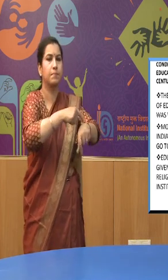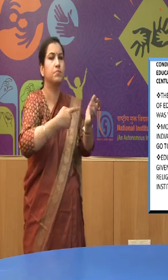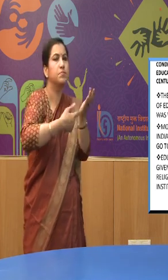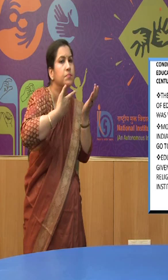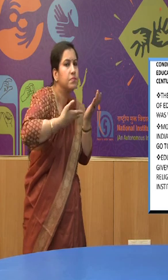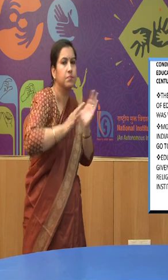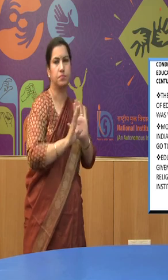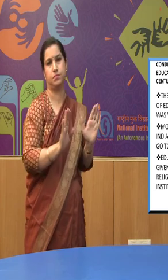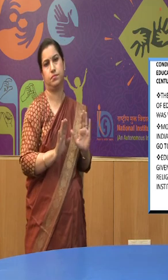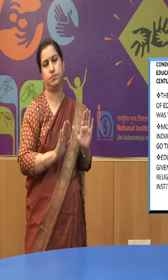students.